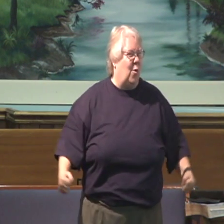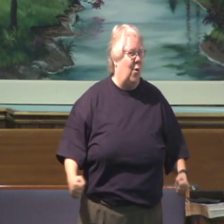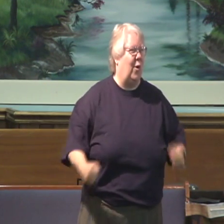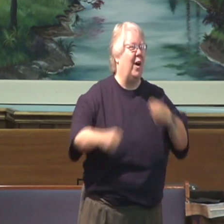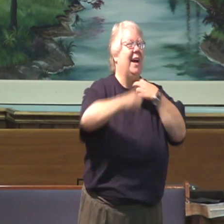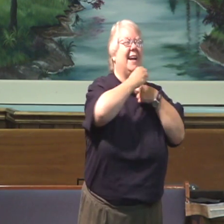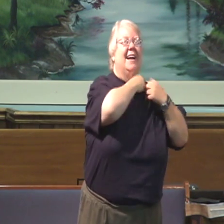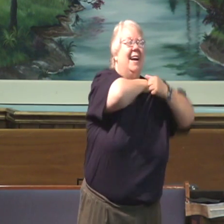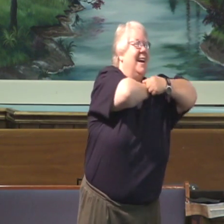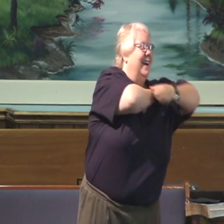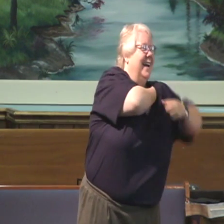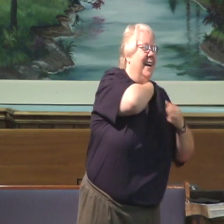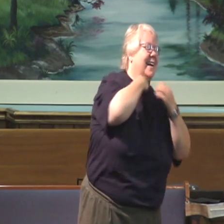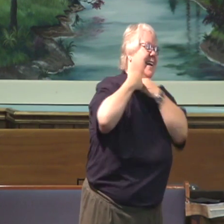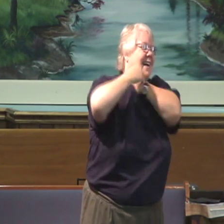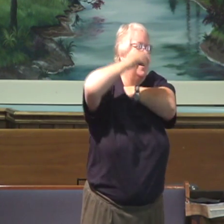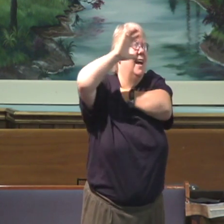Oh! Mercy.